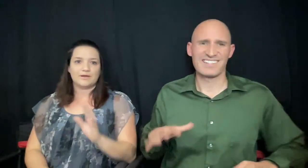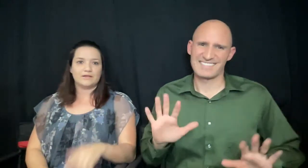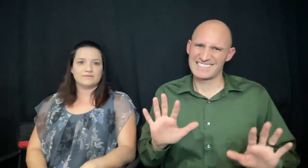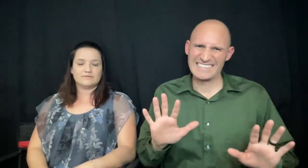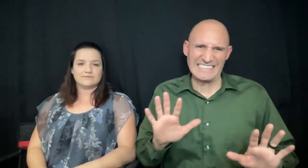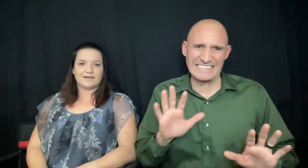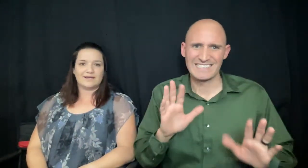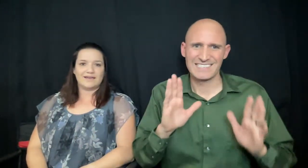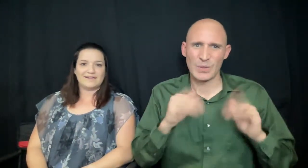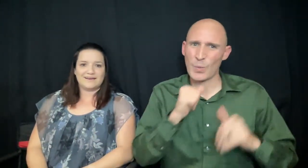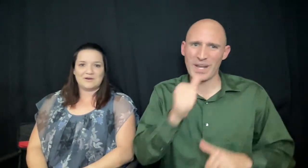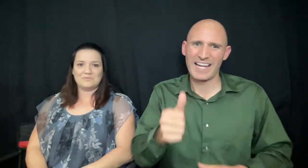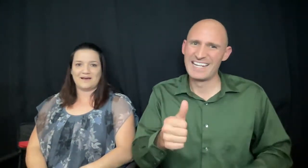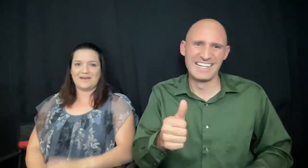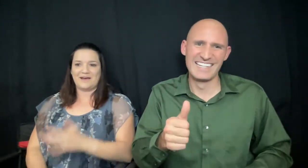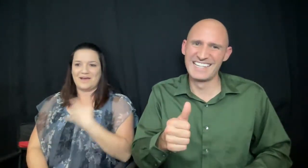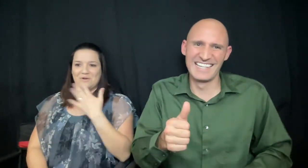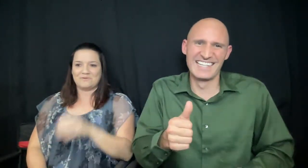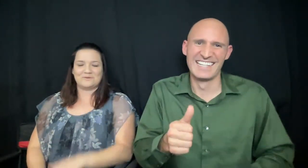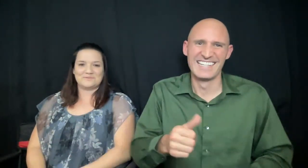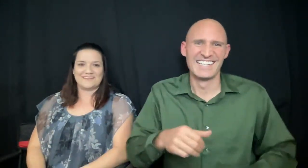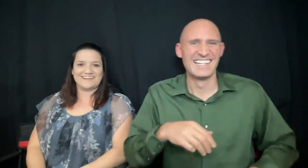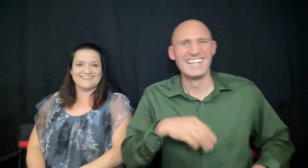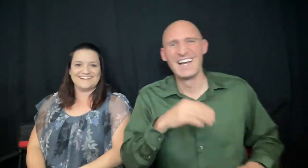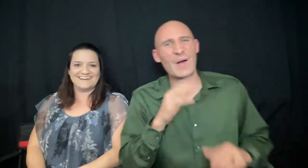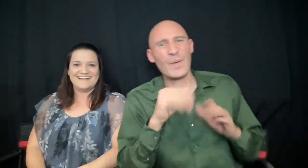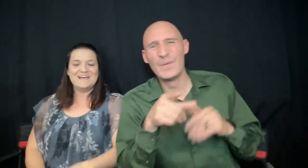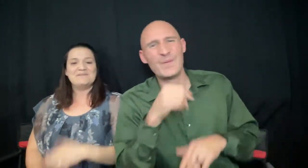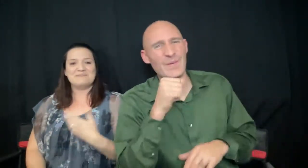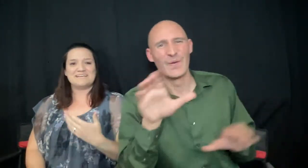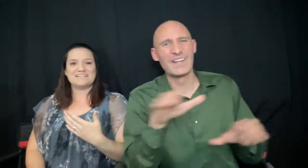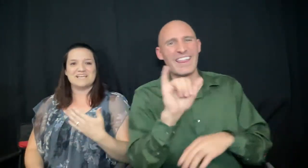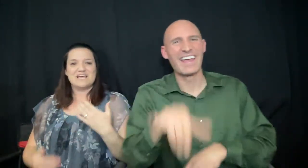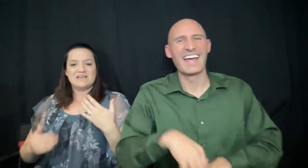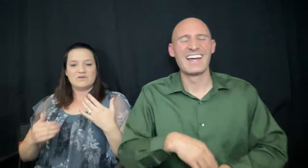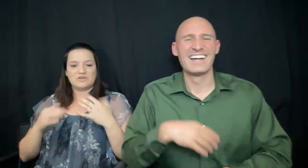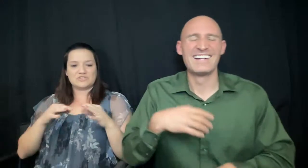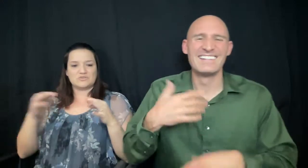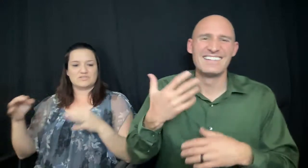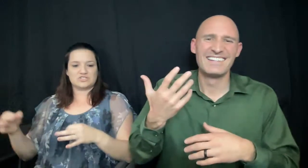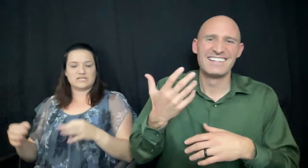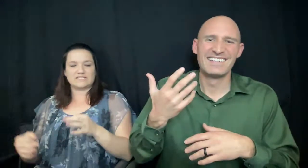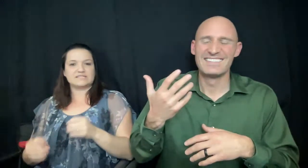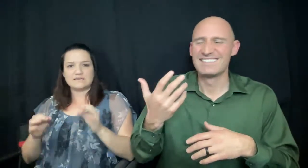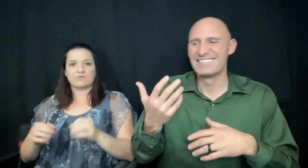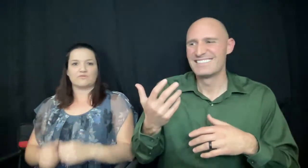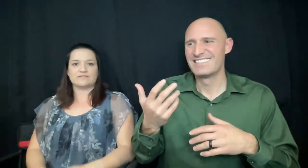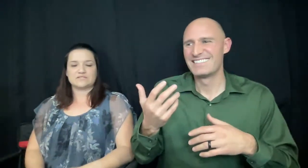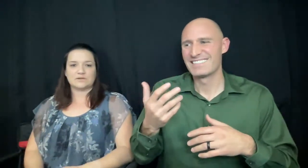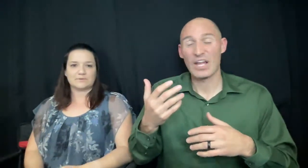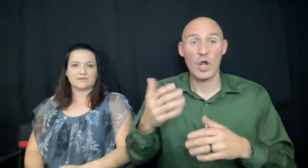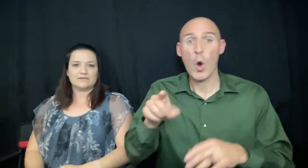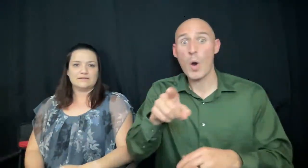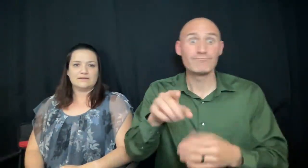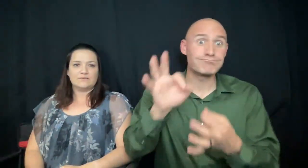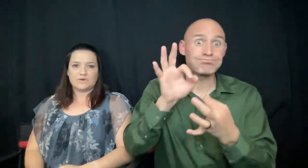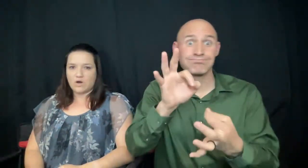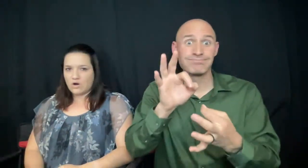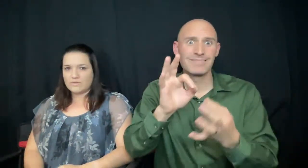not. I hope you don't do that because there's no such thing as the perfect interpreter. We always